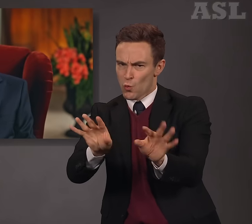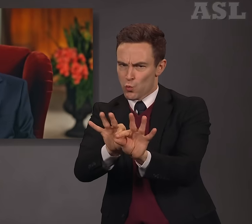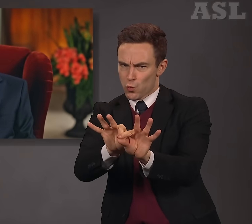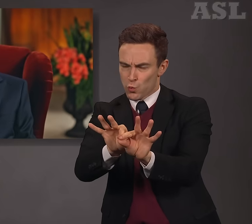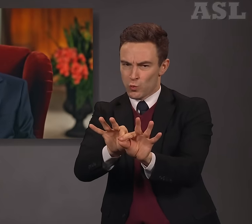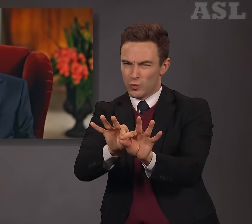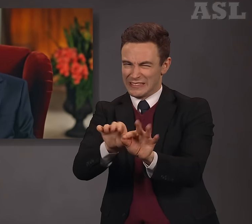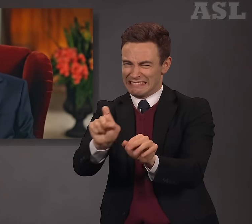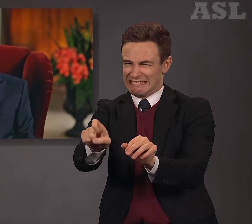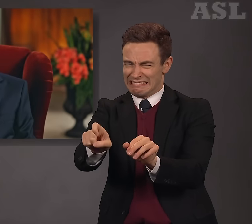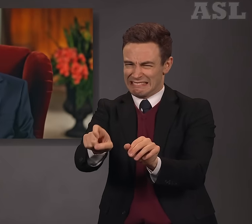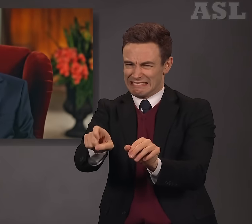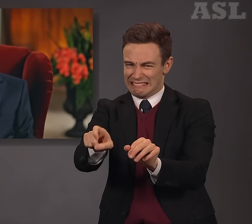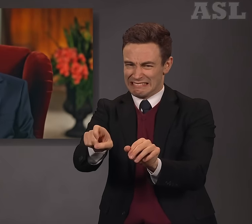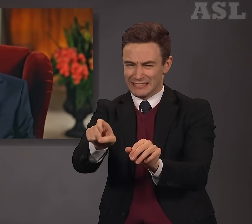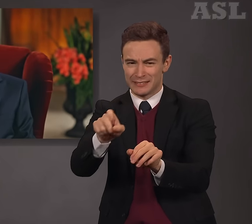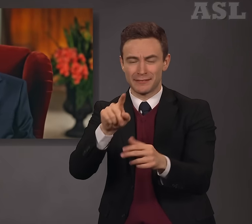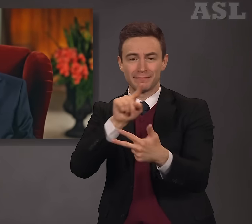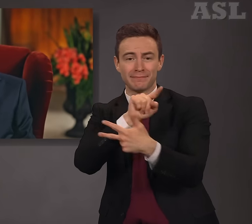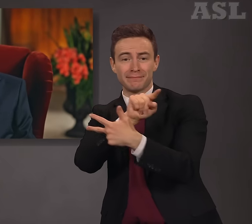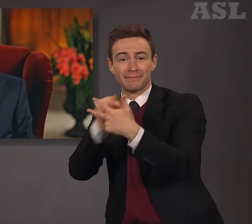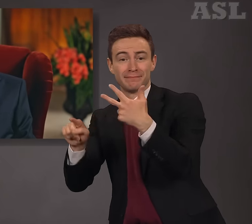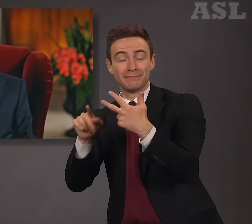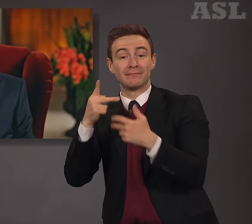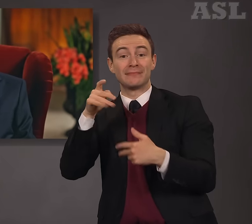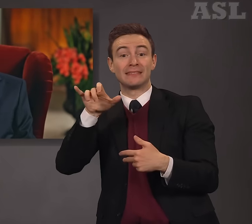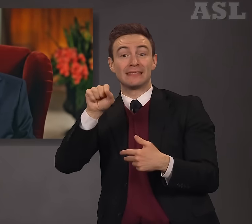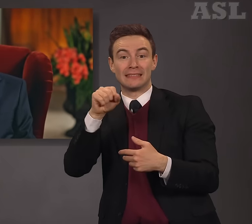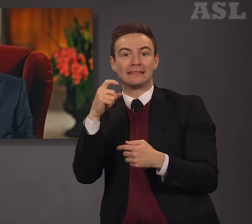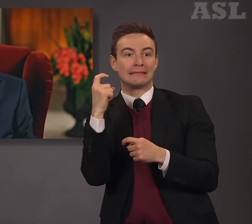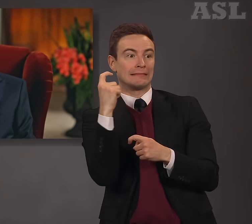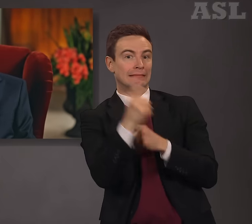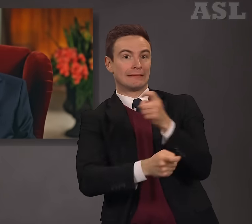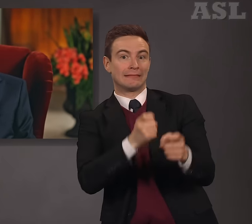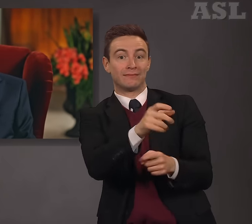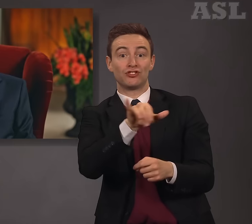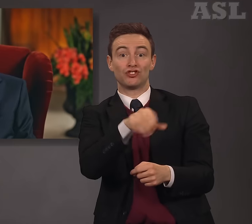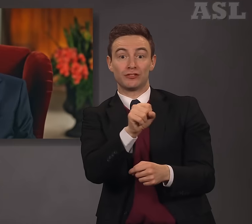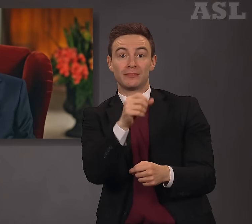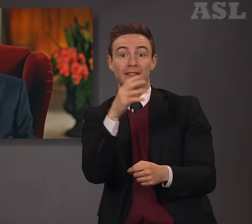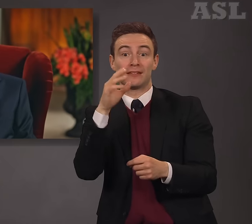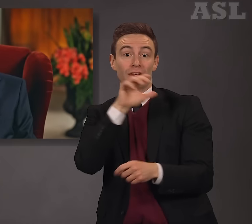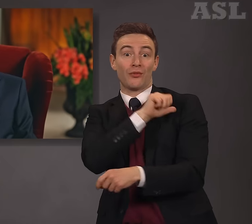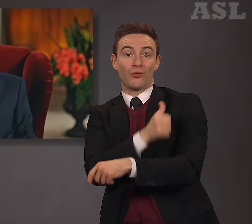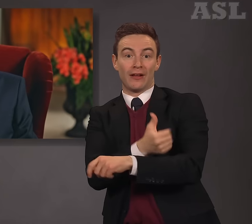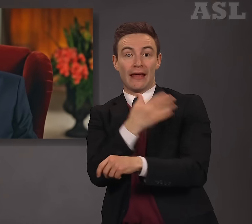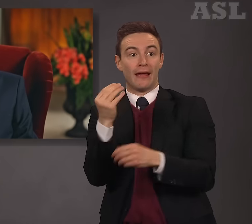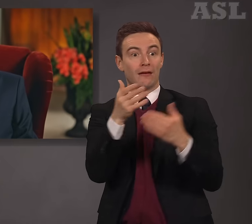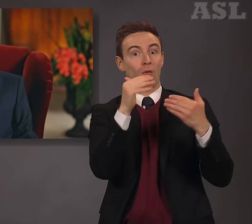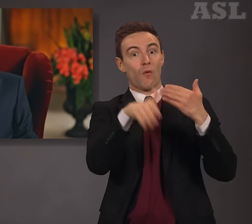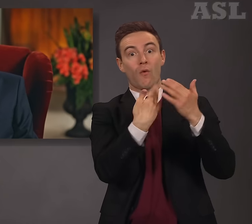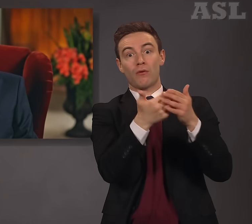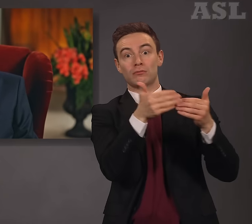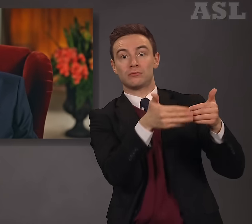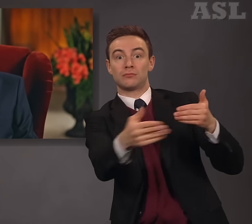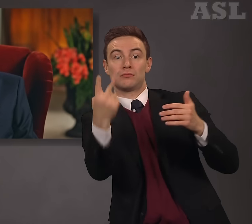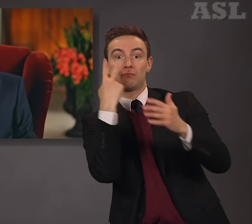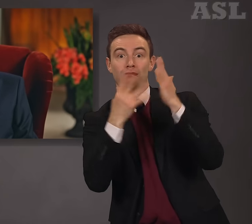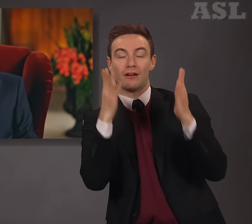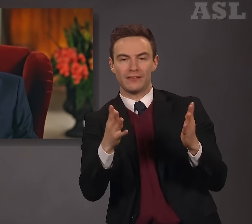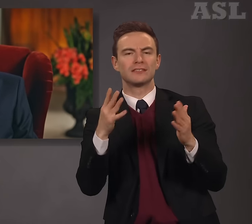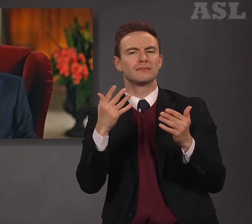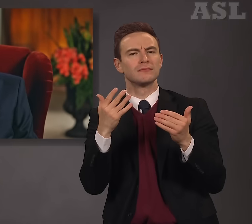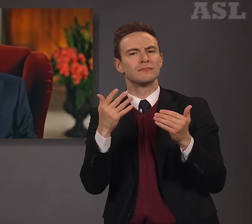These keys authorized Joseph Smith and all succeeding presidents of the Lord's Church to gather